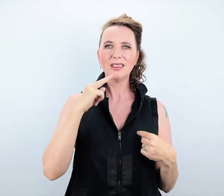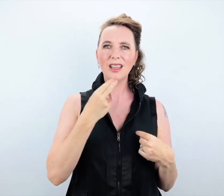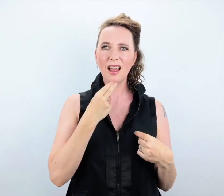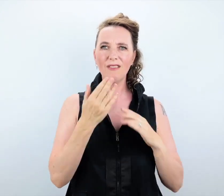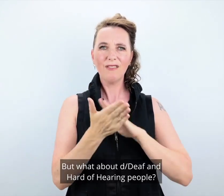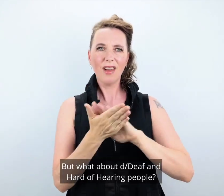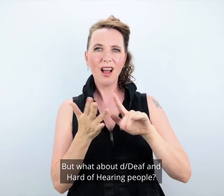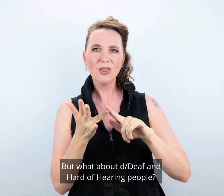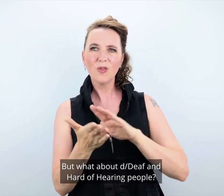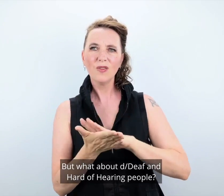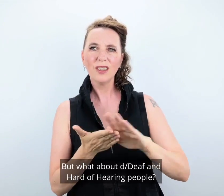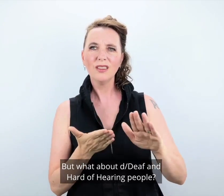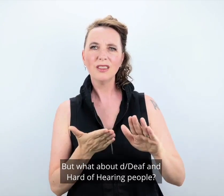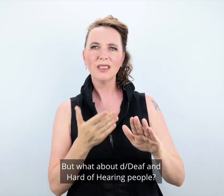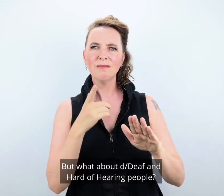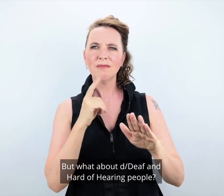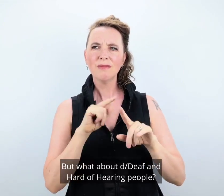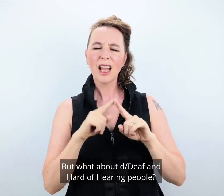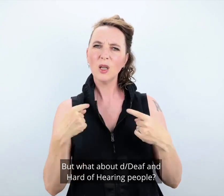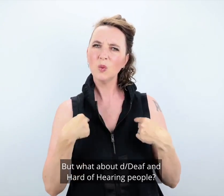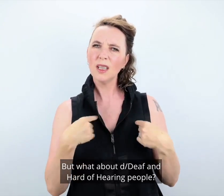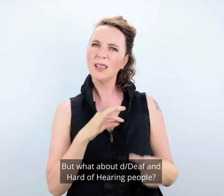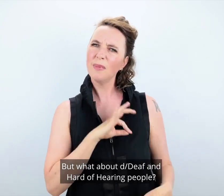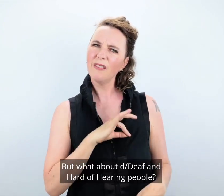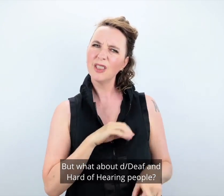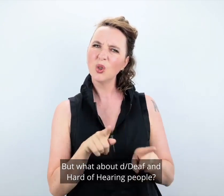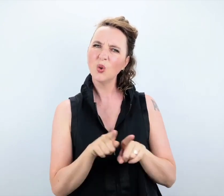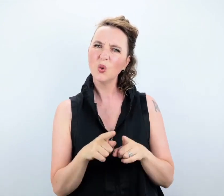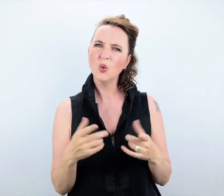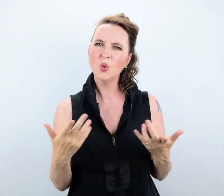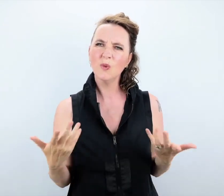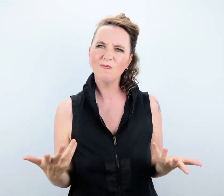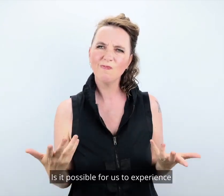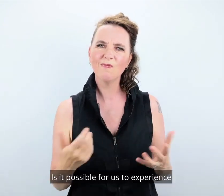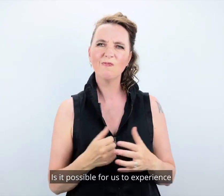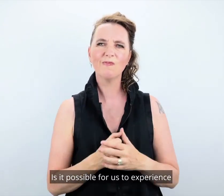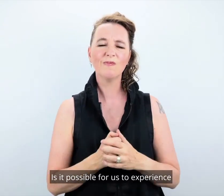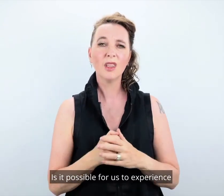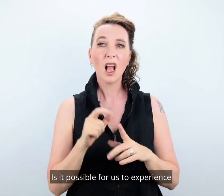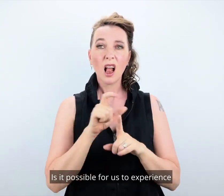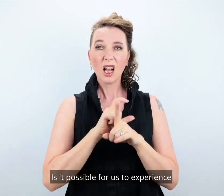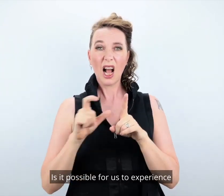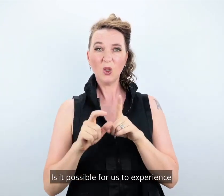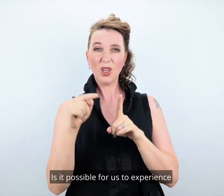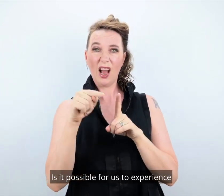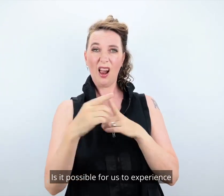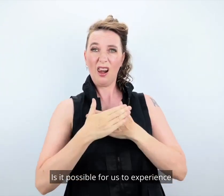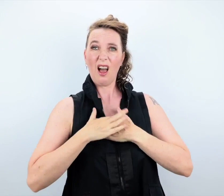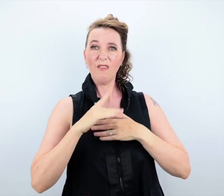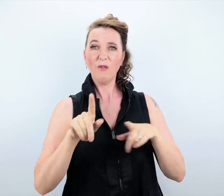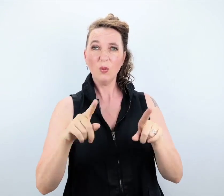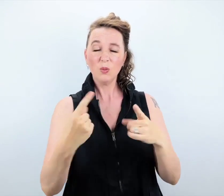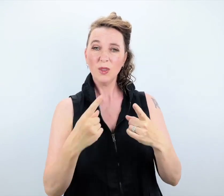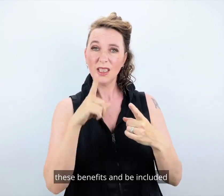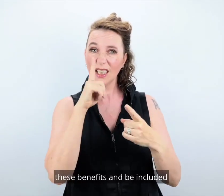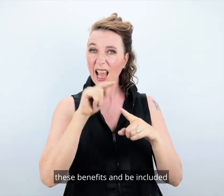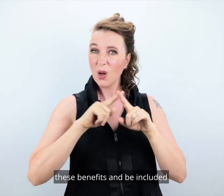But what about deaf and hard of hearing people? Is it possible for us to experience these benefits and be